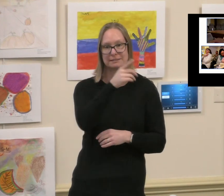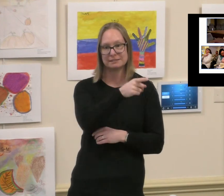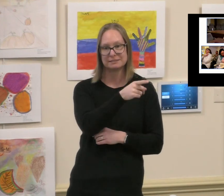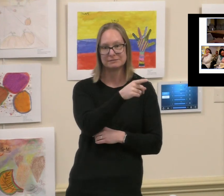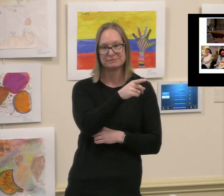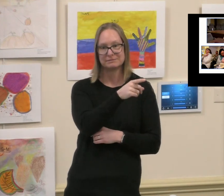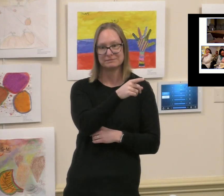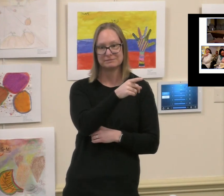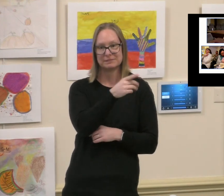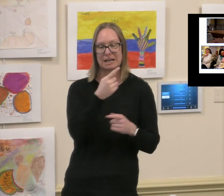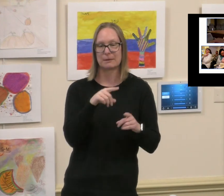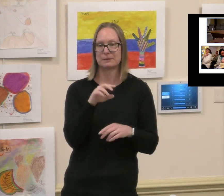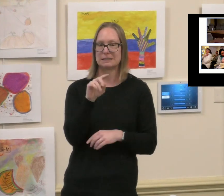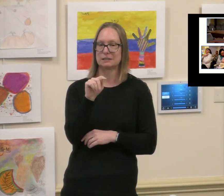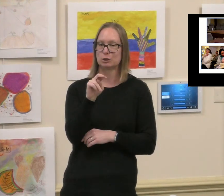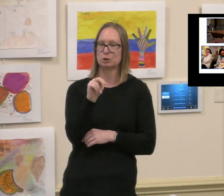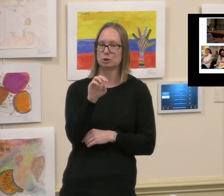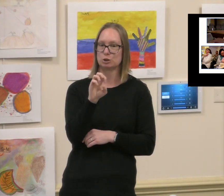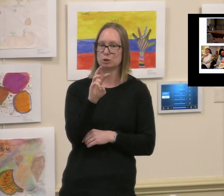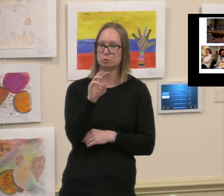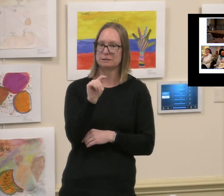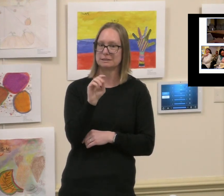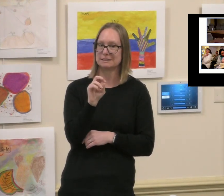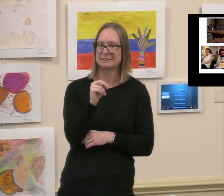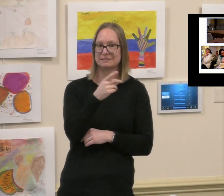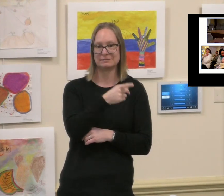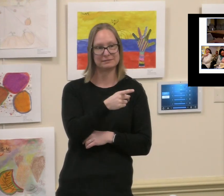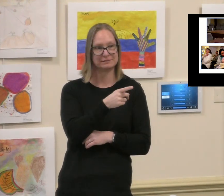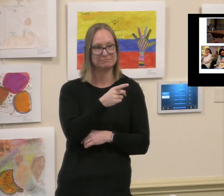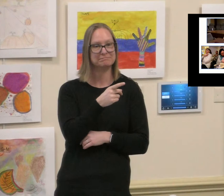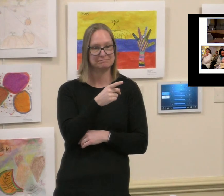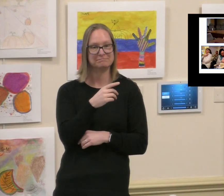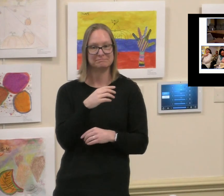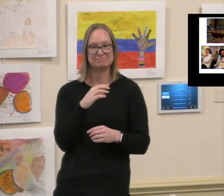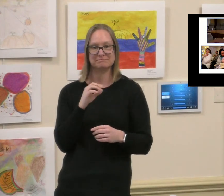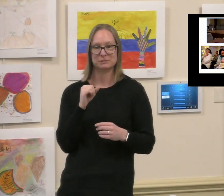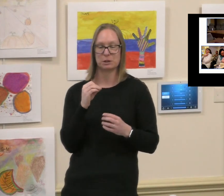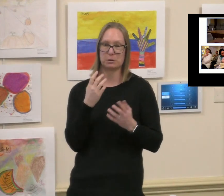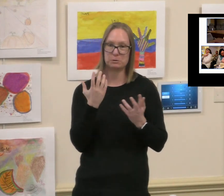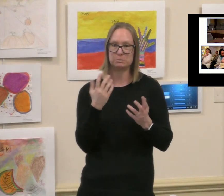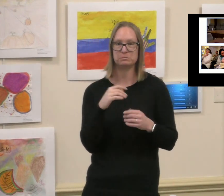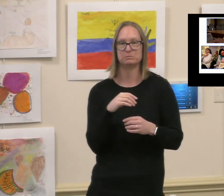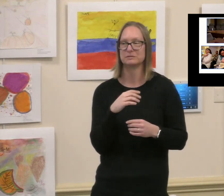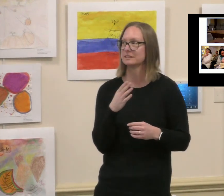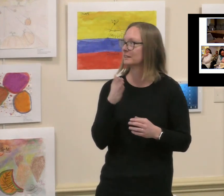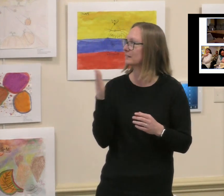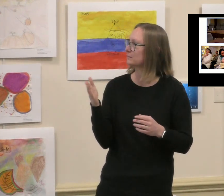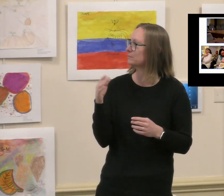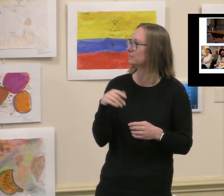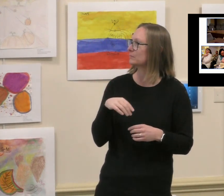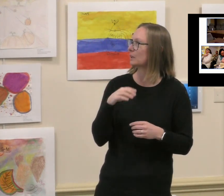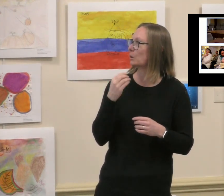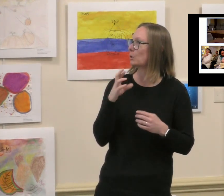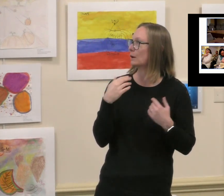child. And that was in Newton, where a neighborhood turned up